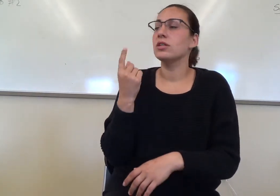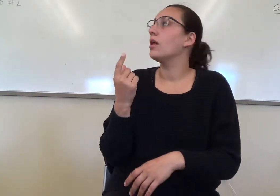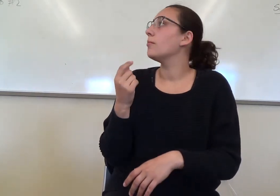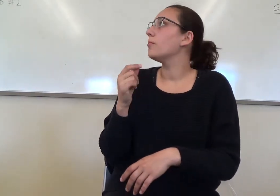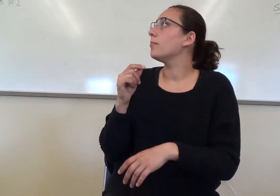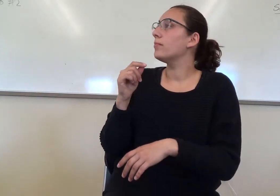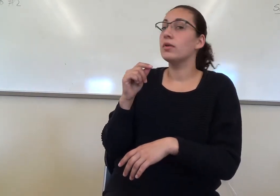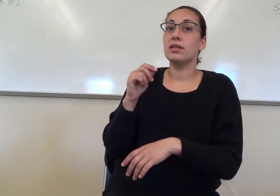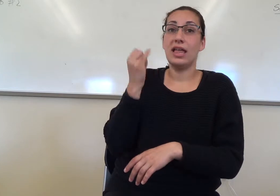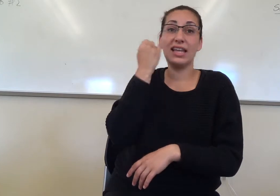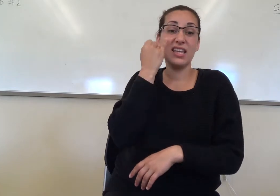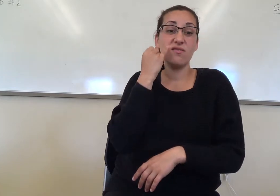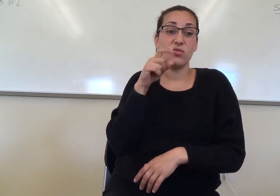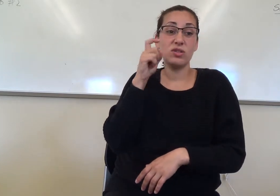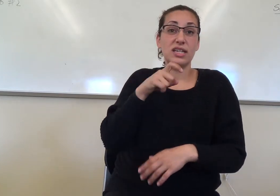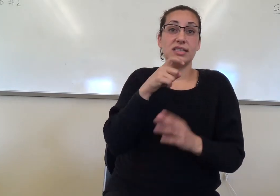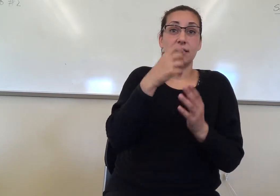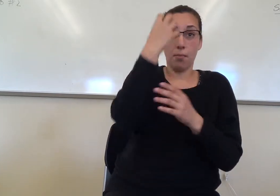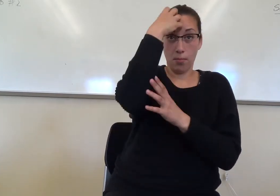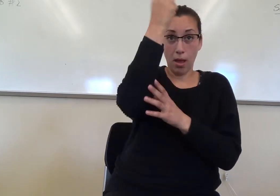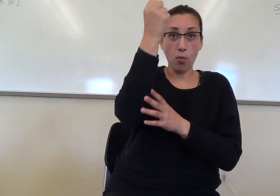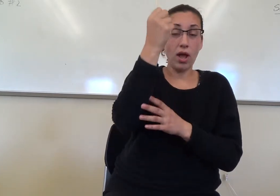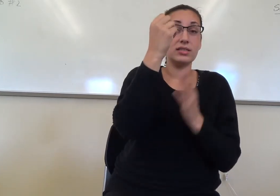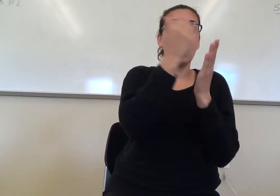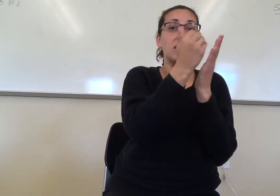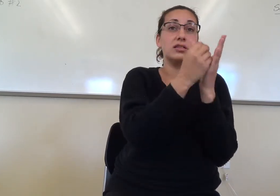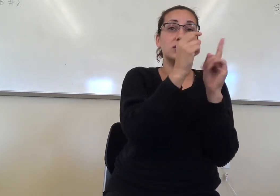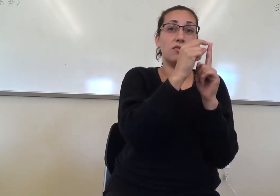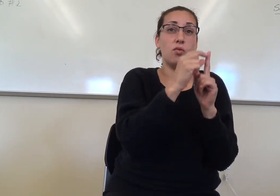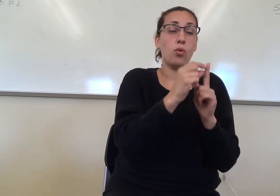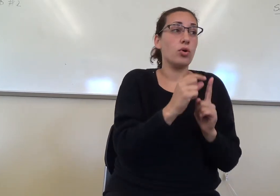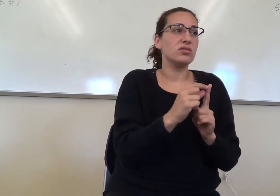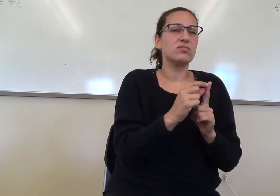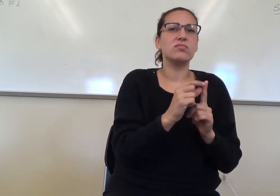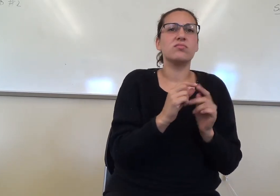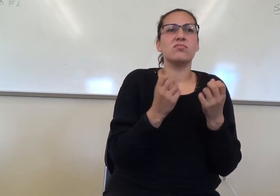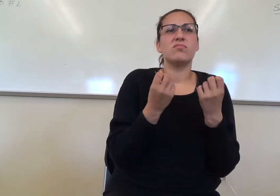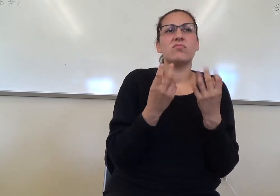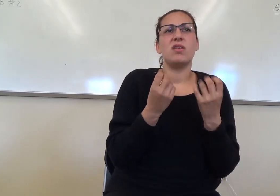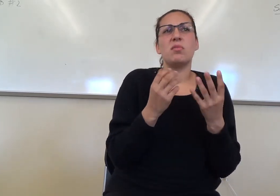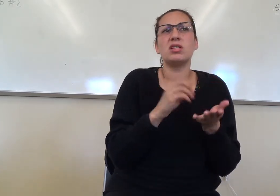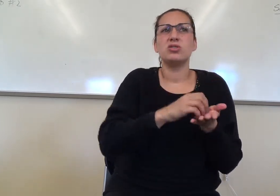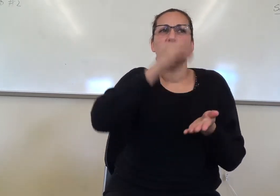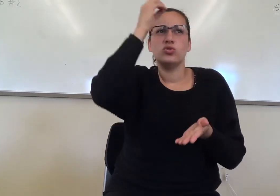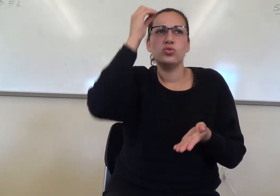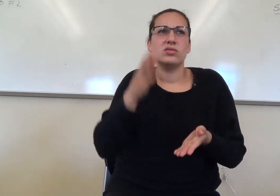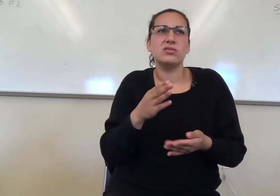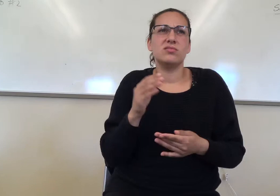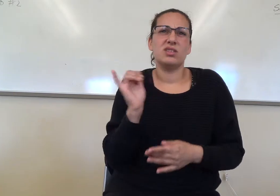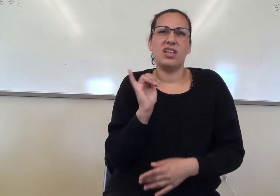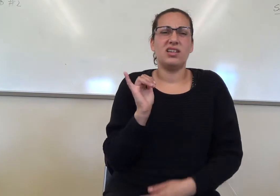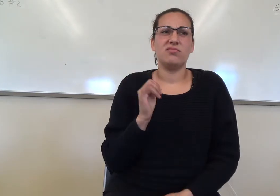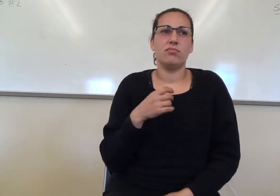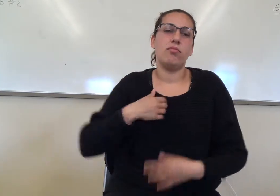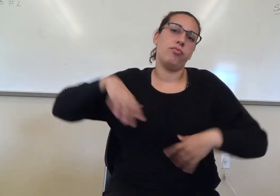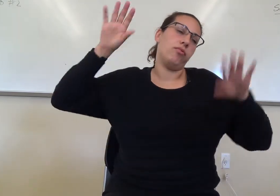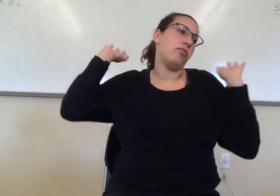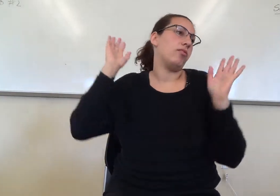to memorize a list of words, many students would throw up their hands in despair. Everybody understand what that